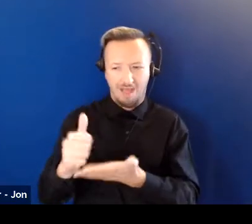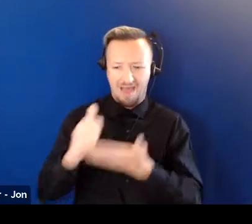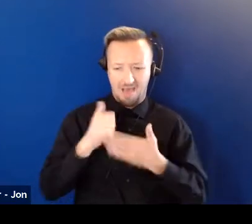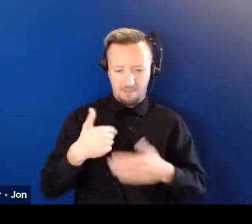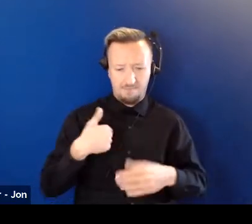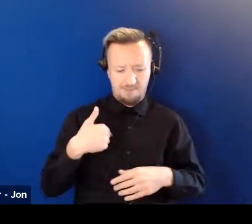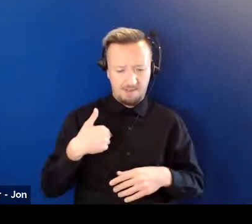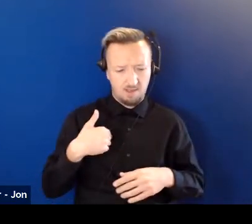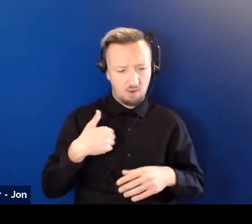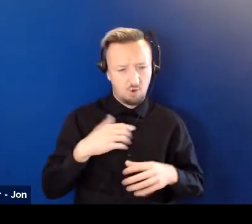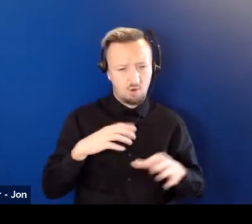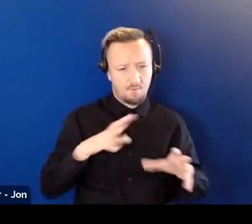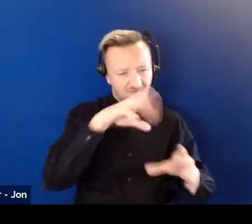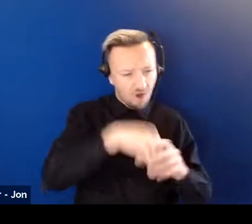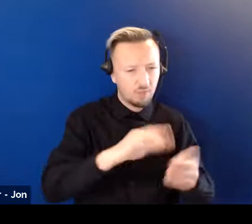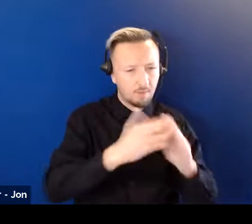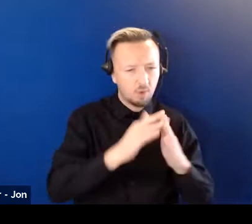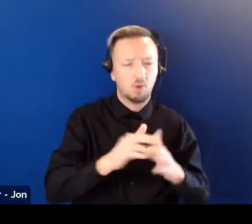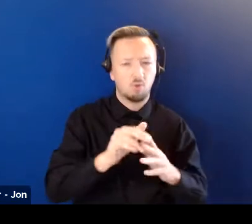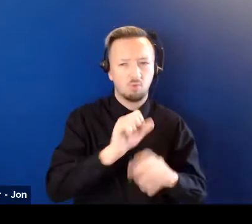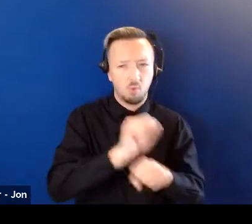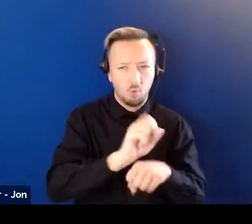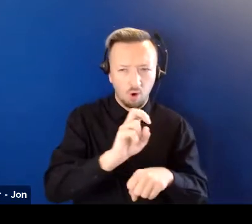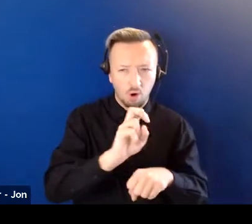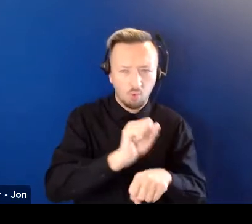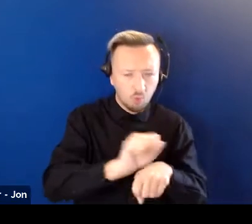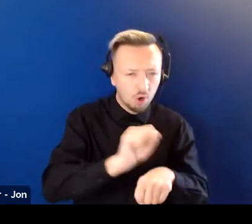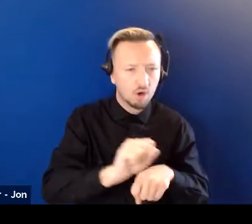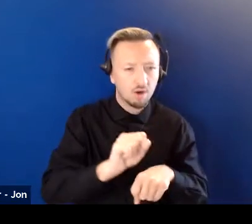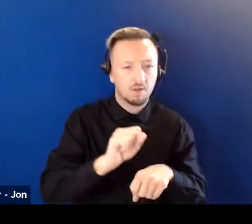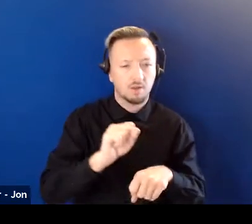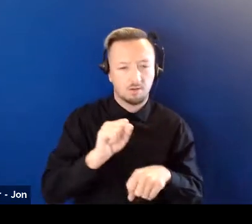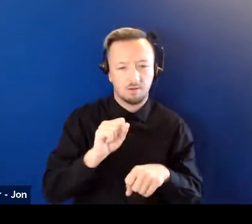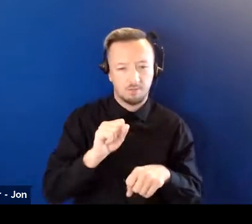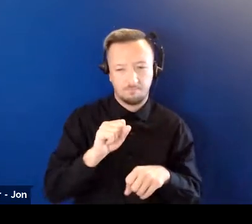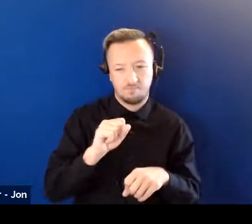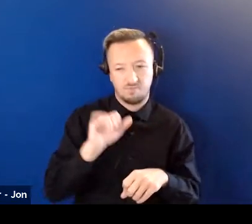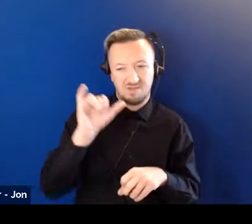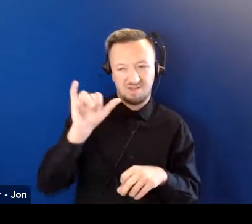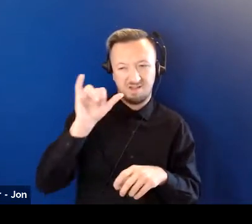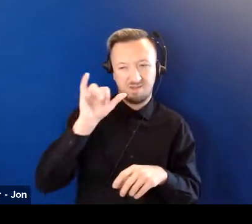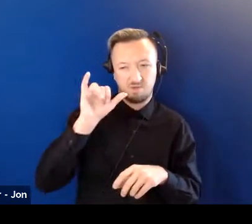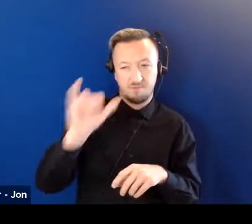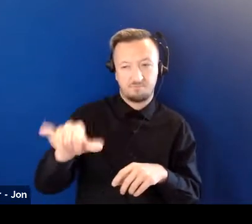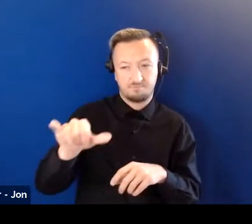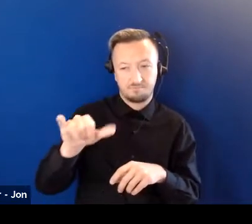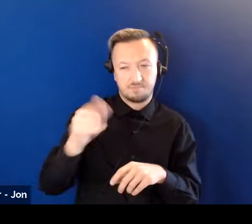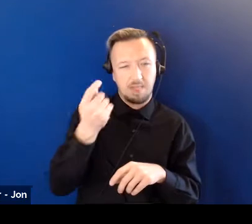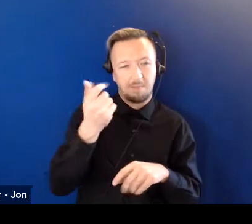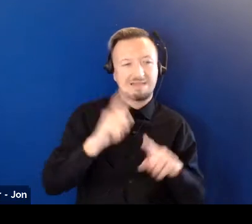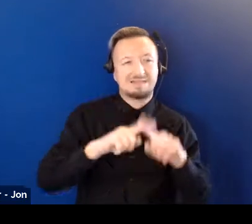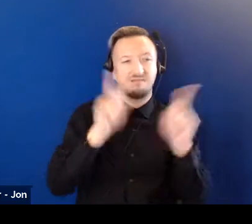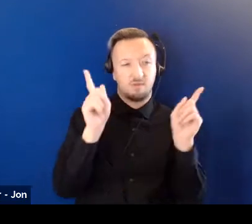medical model, the rehabilitation model. There's a little bit of a different flavor than there is to the independent living model. So